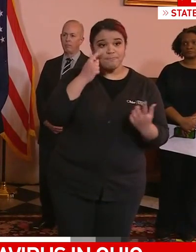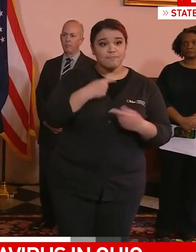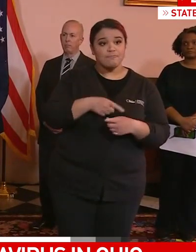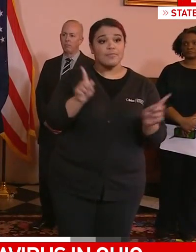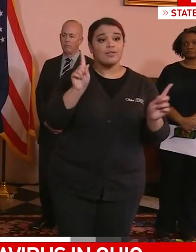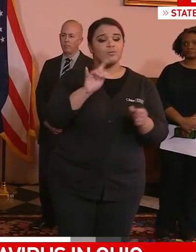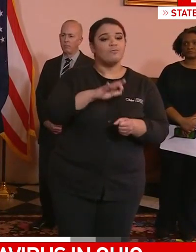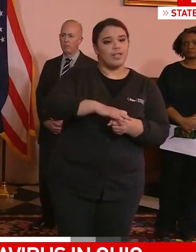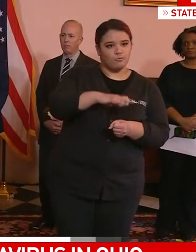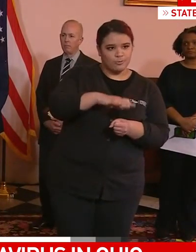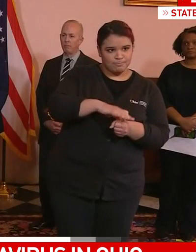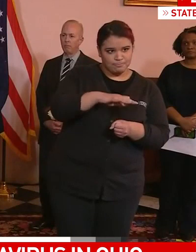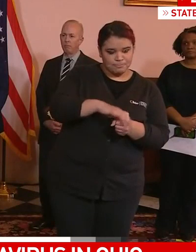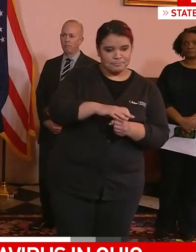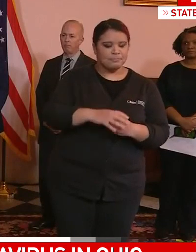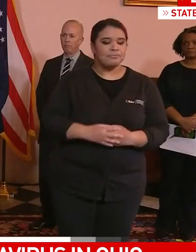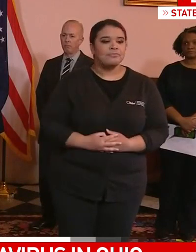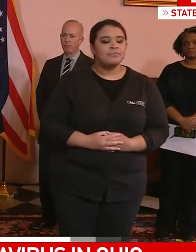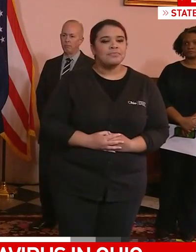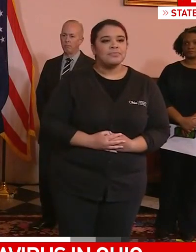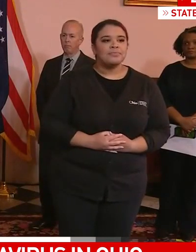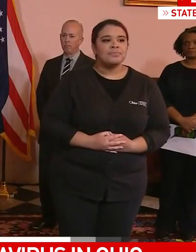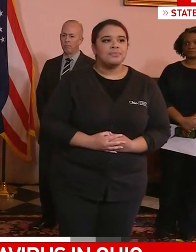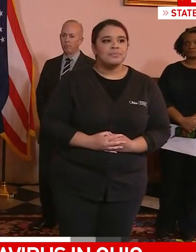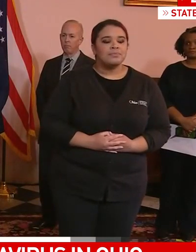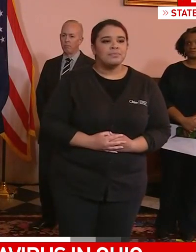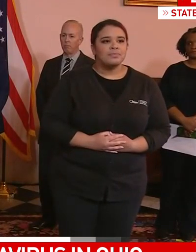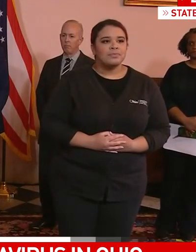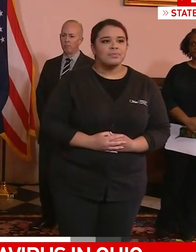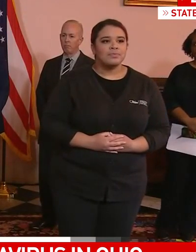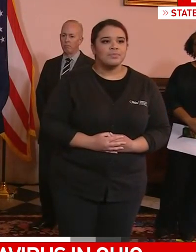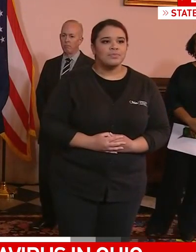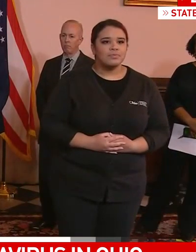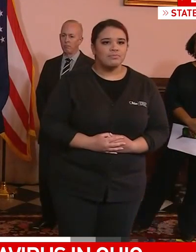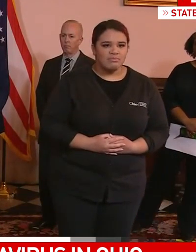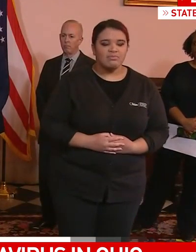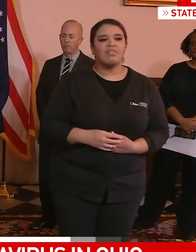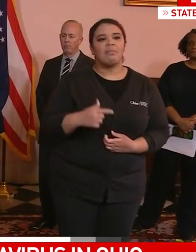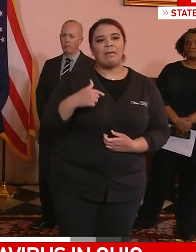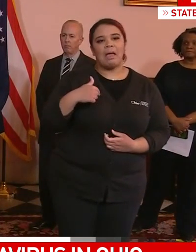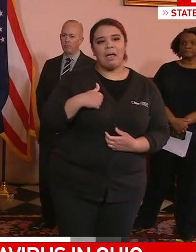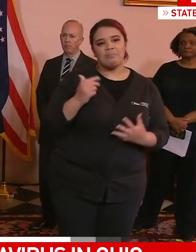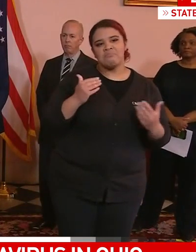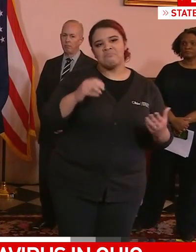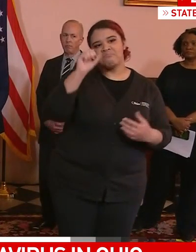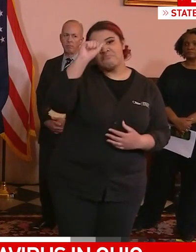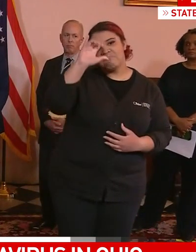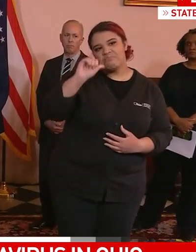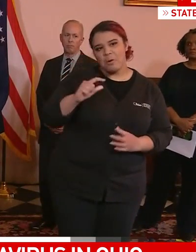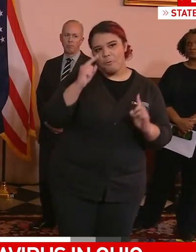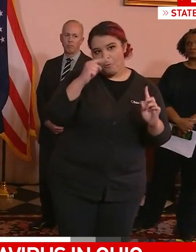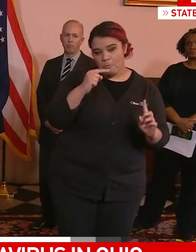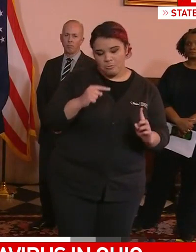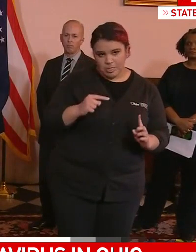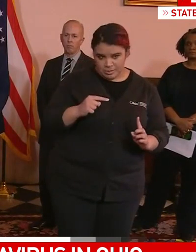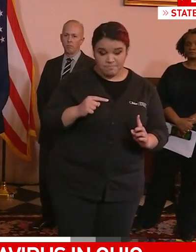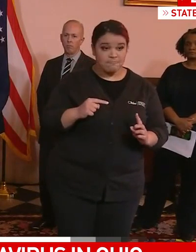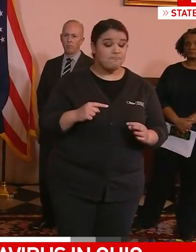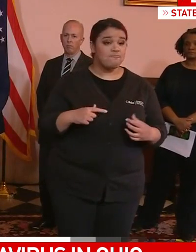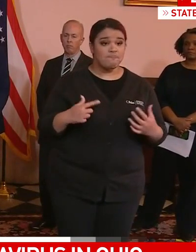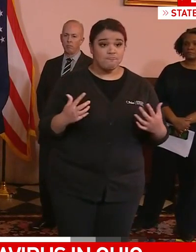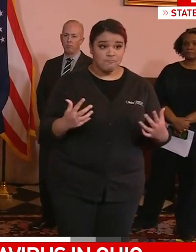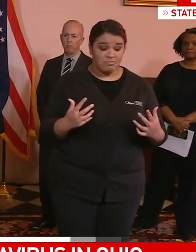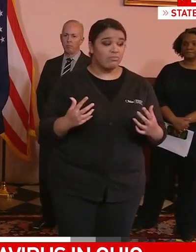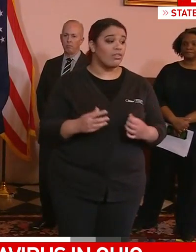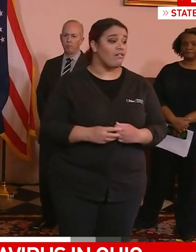We have, first of all, let me just kind of outline our goals. Our goal is that everybody that